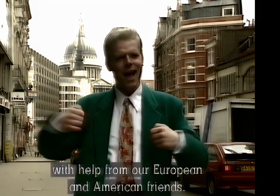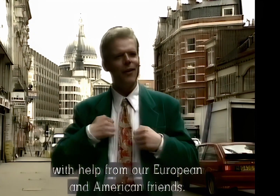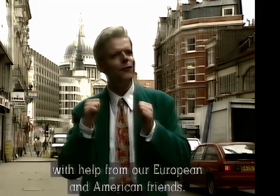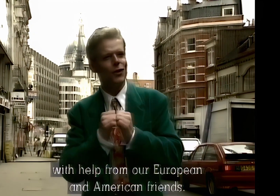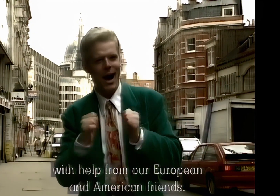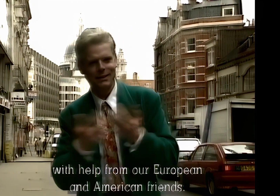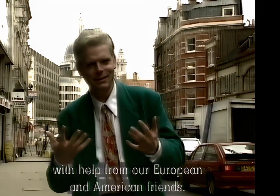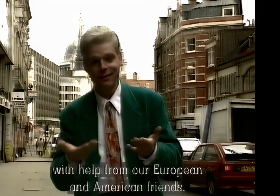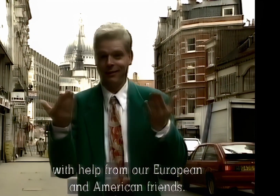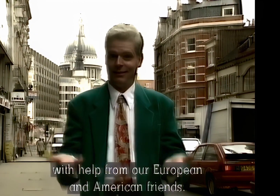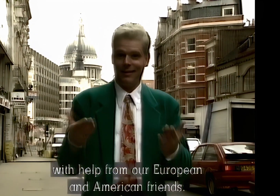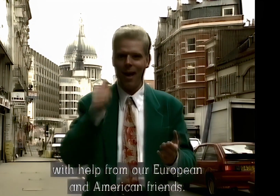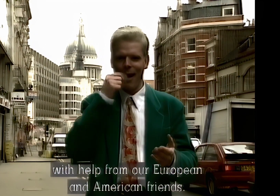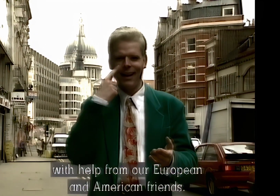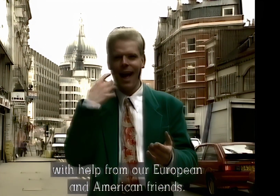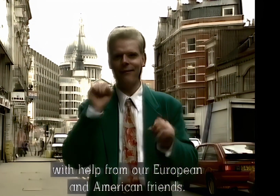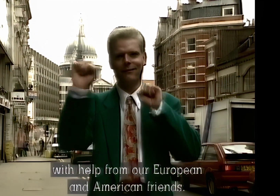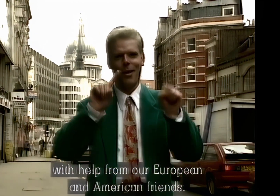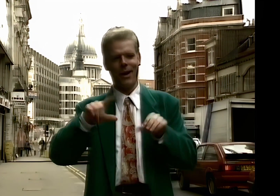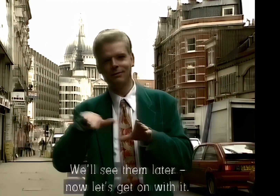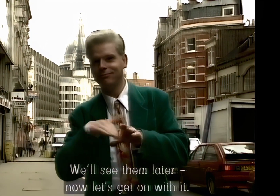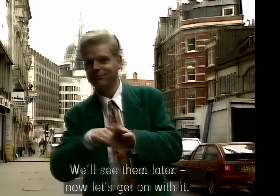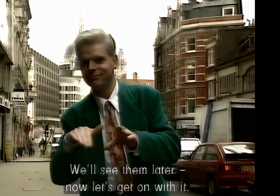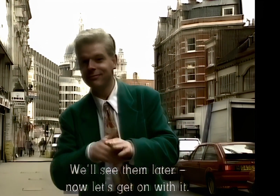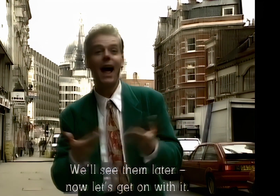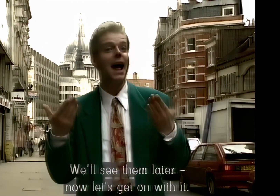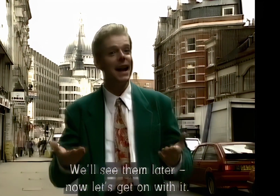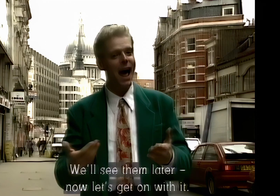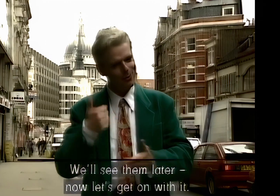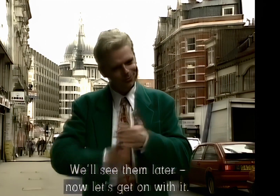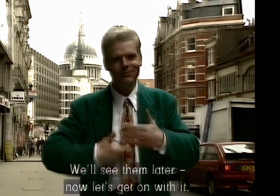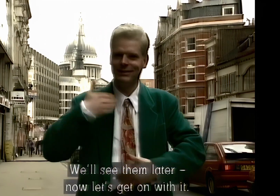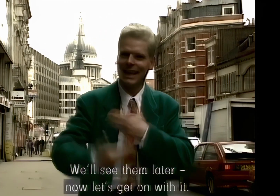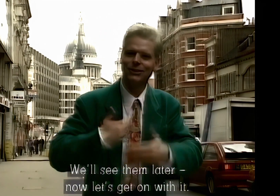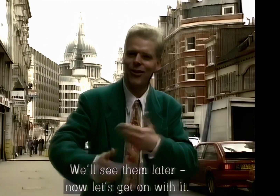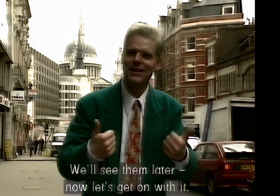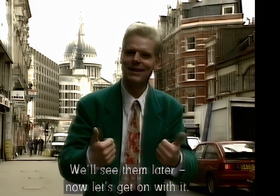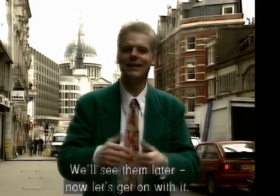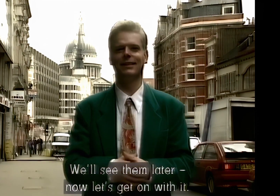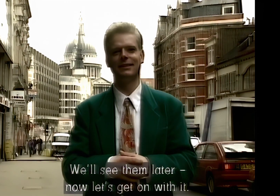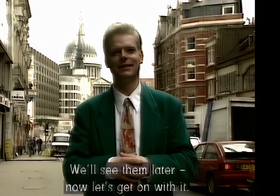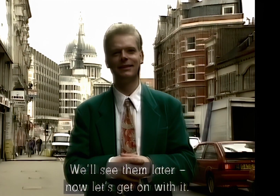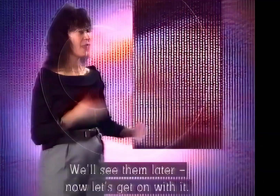European and American friends, and we'll be hearing and seeing from them a little later in the programme. So now let's get on with